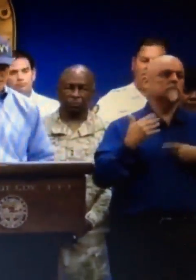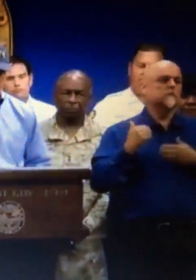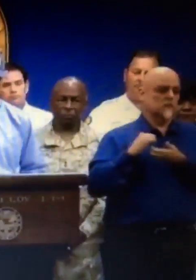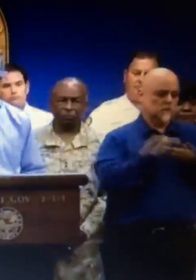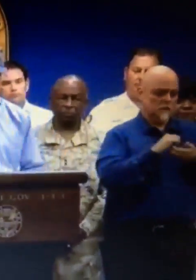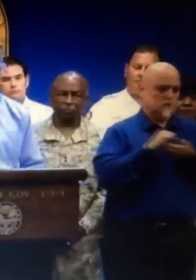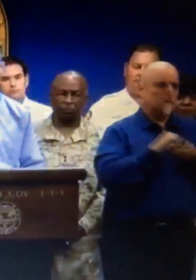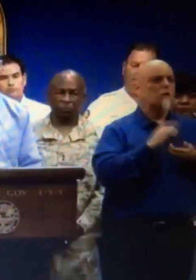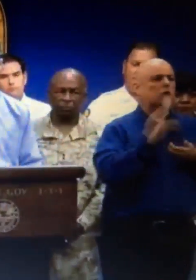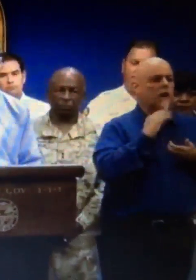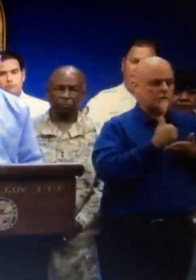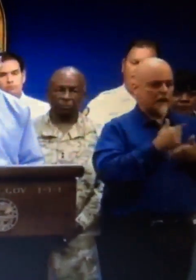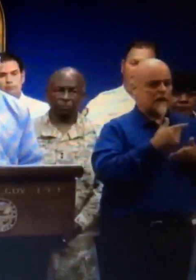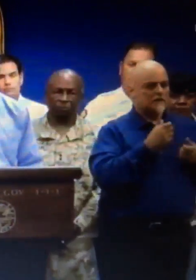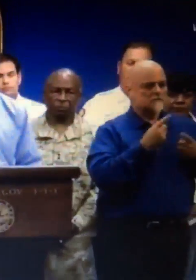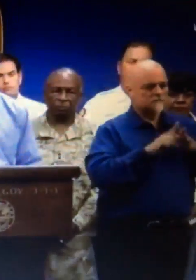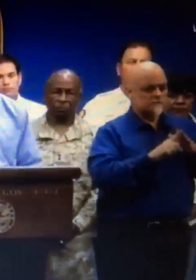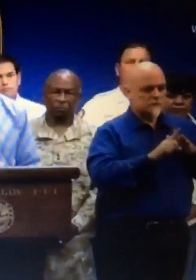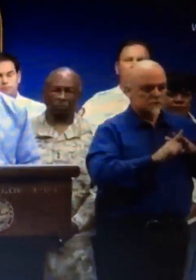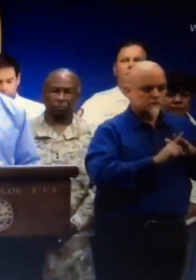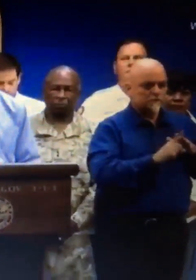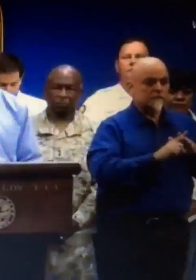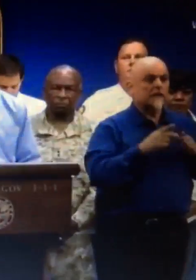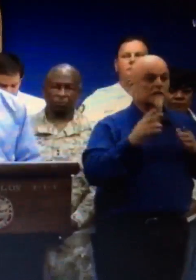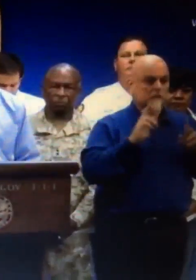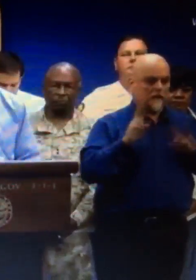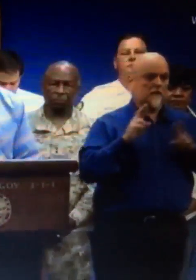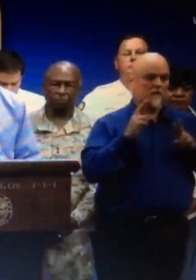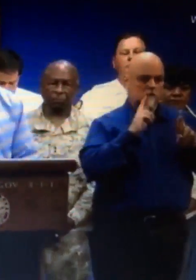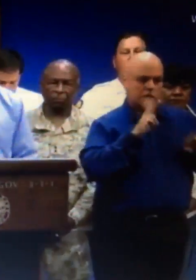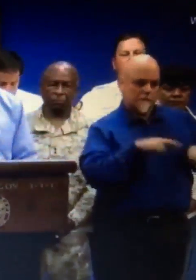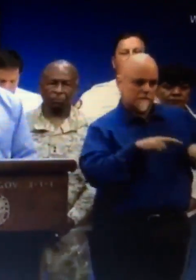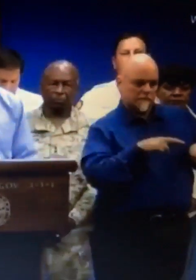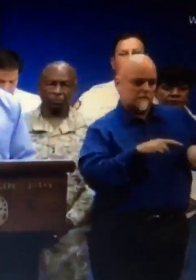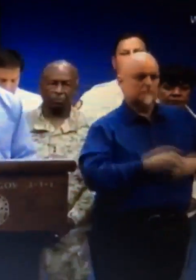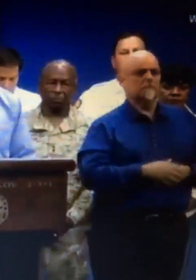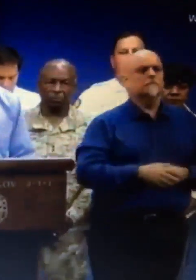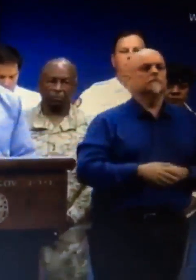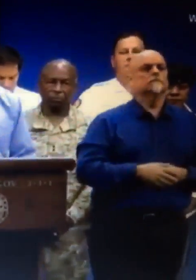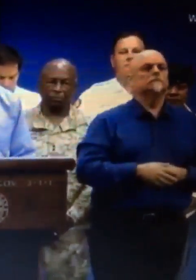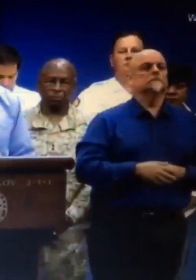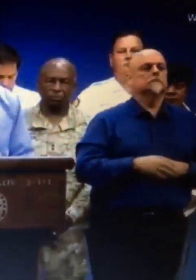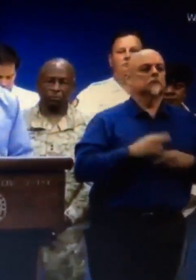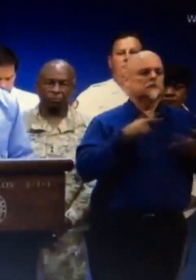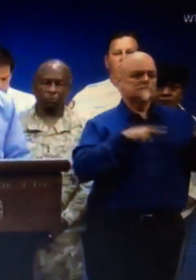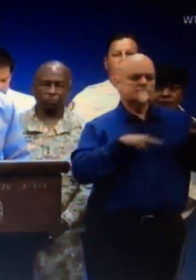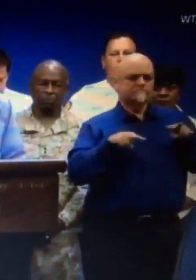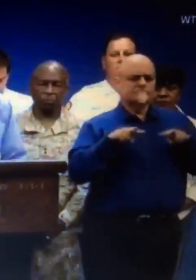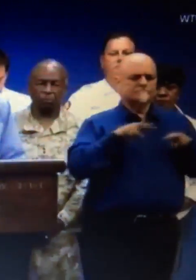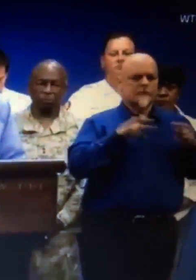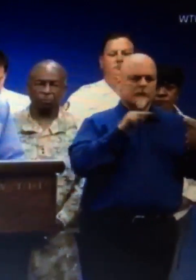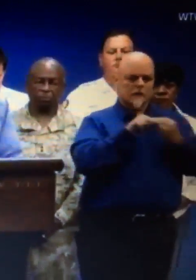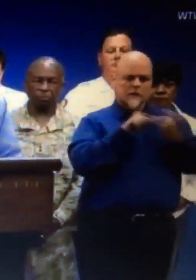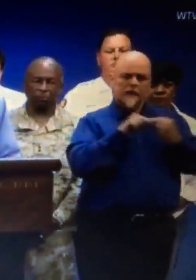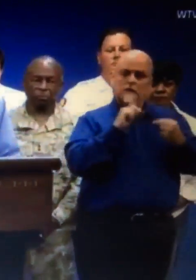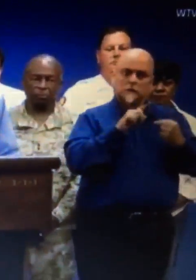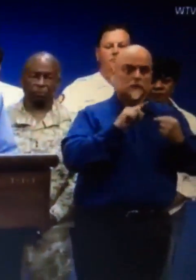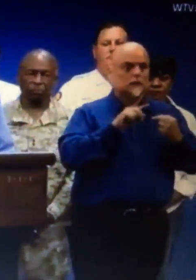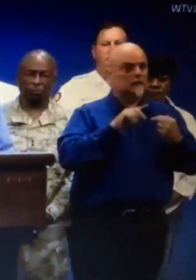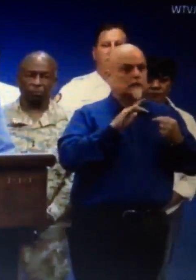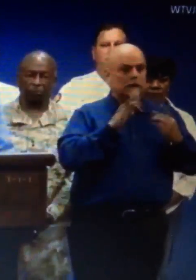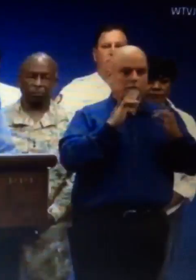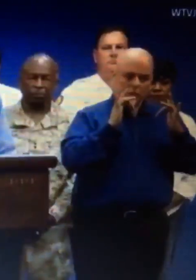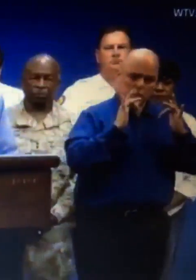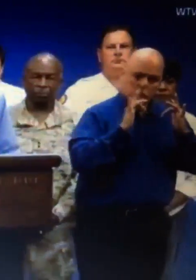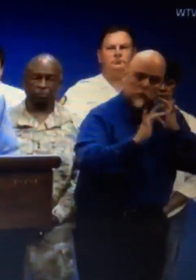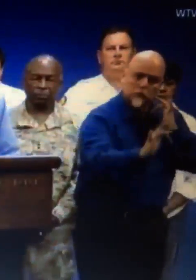and response. The Florida Highway Patrol is monitoring road and traffic conditions to ensure roadways are clear. Each